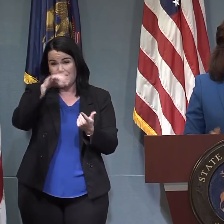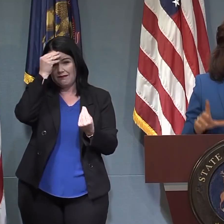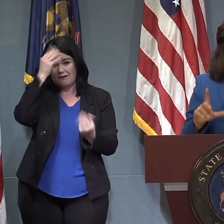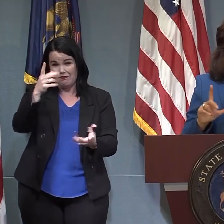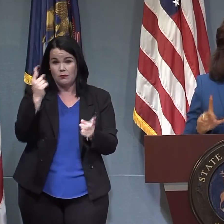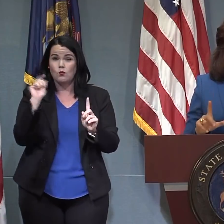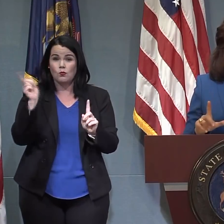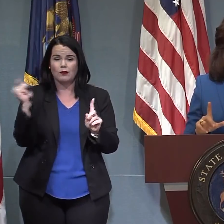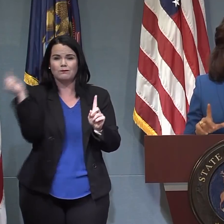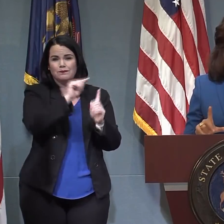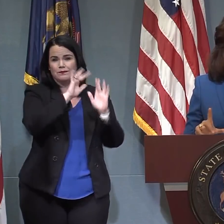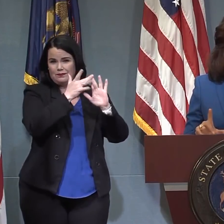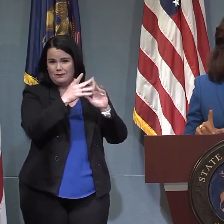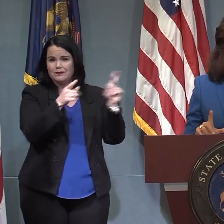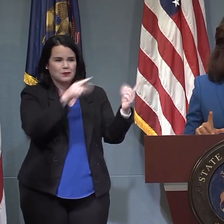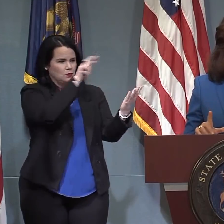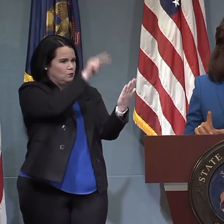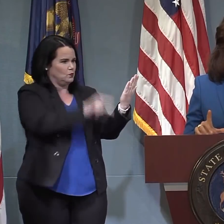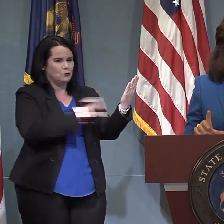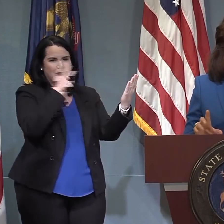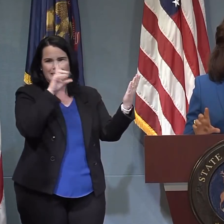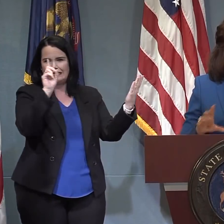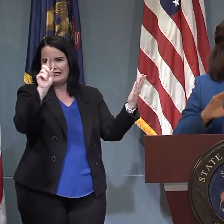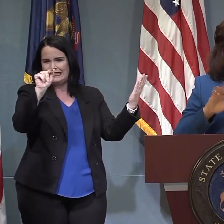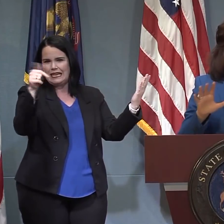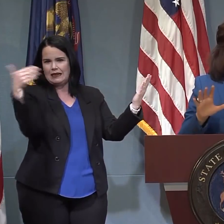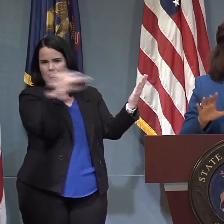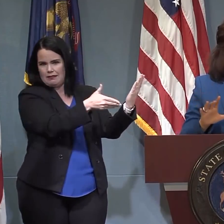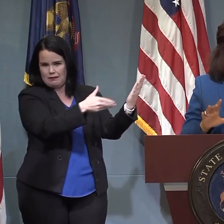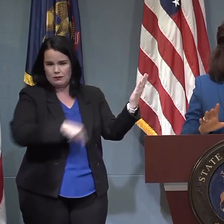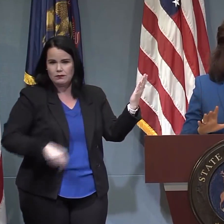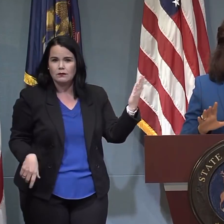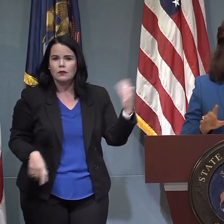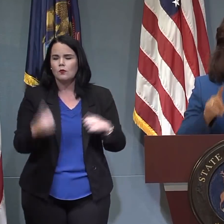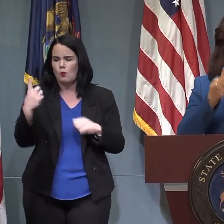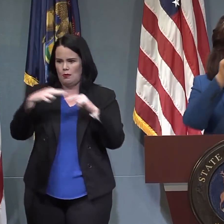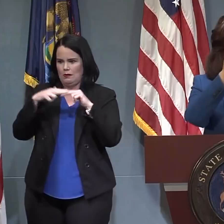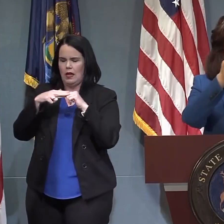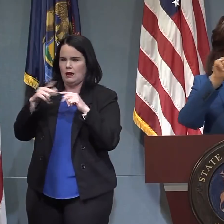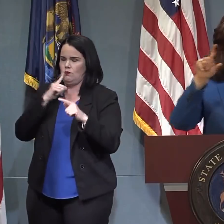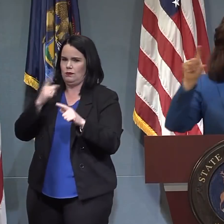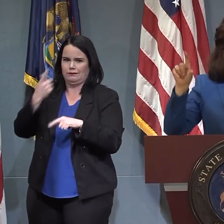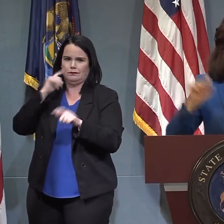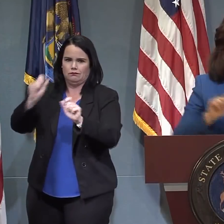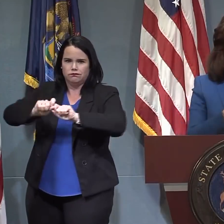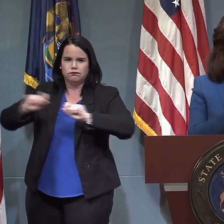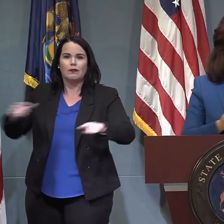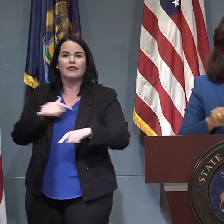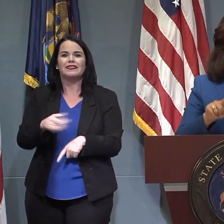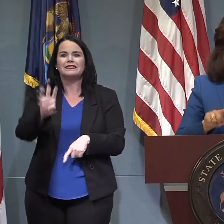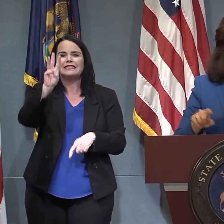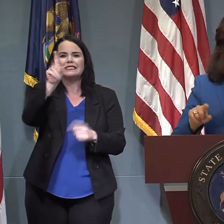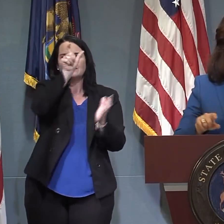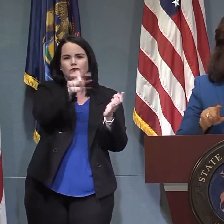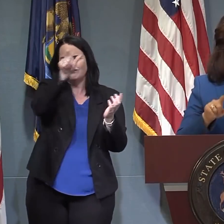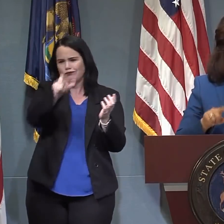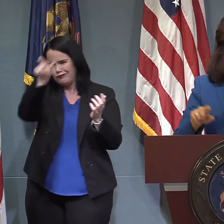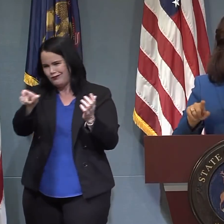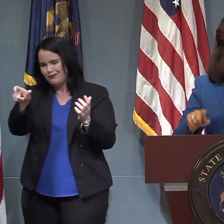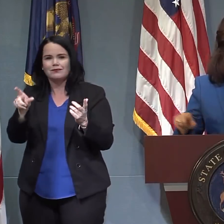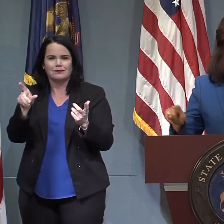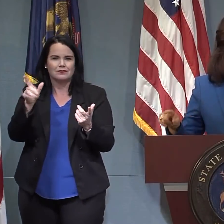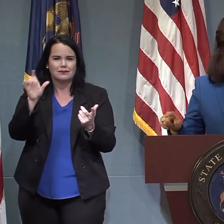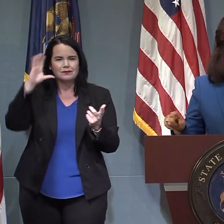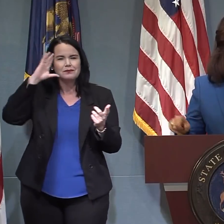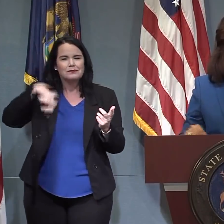And that one slide from last week that I know is all over social media, I think from the 6 phases and the things that